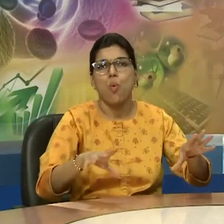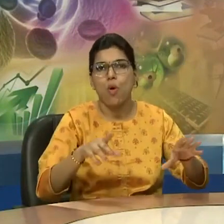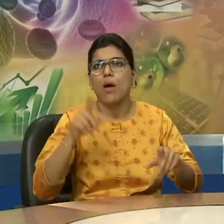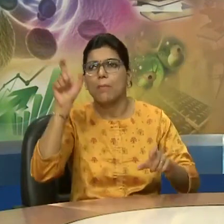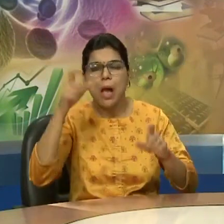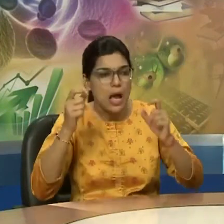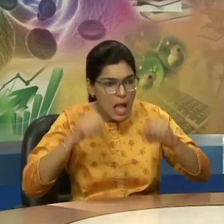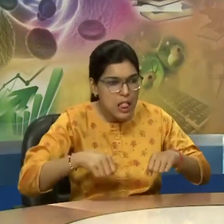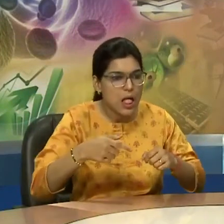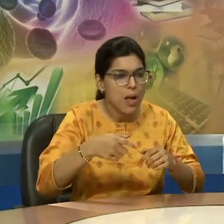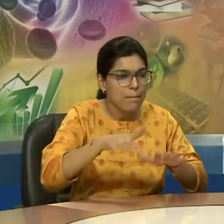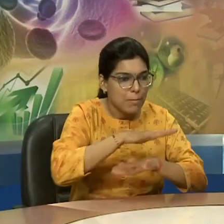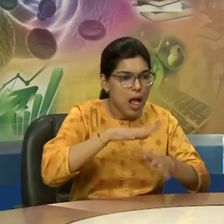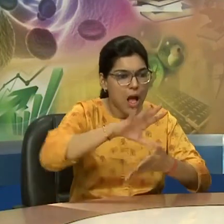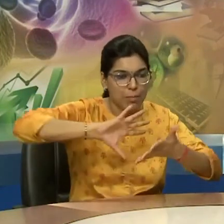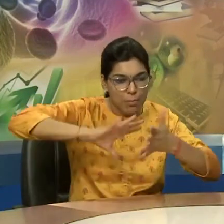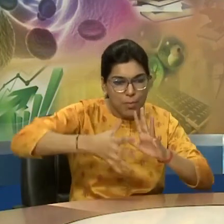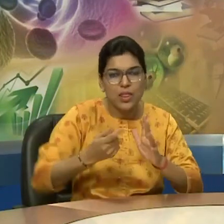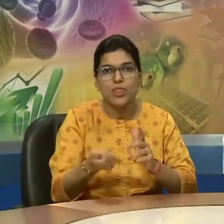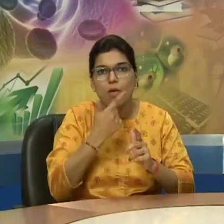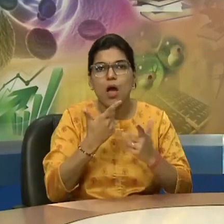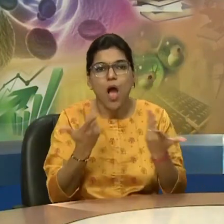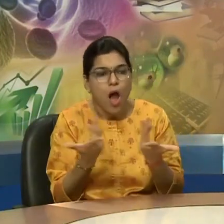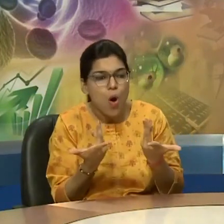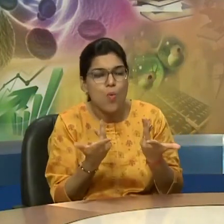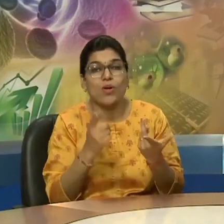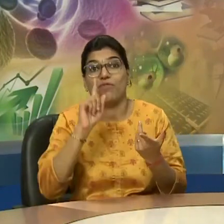crops from harmful insects,